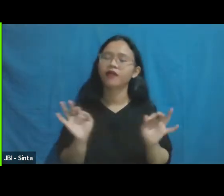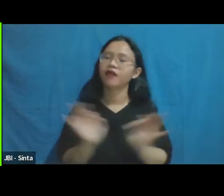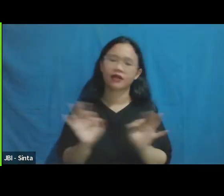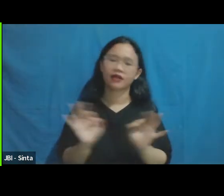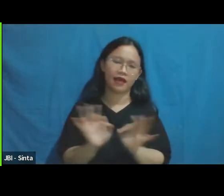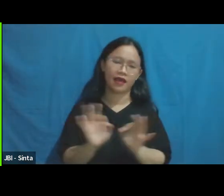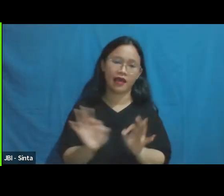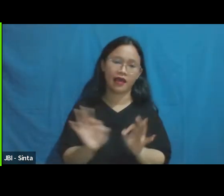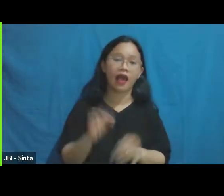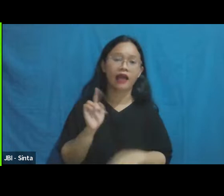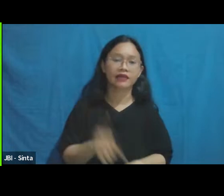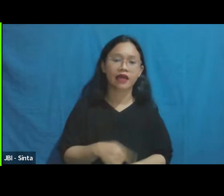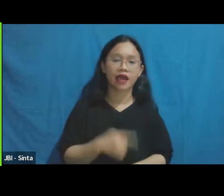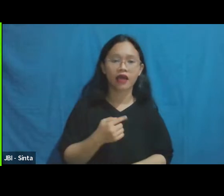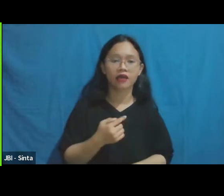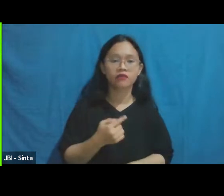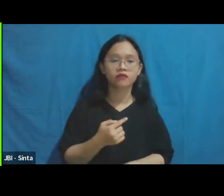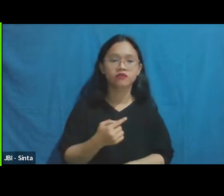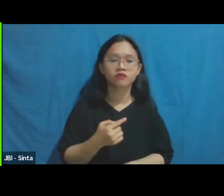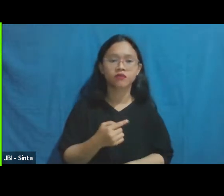people were